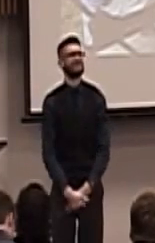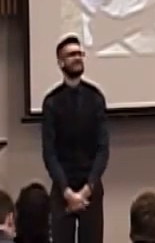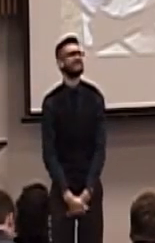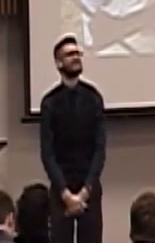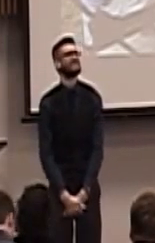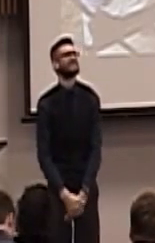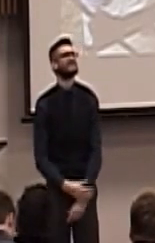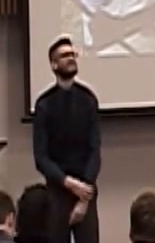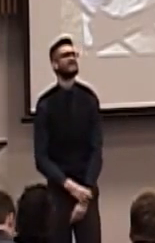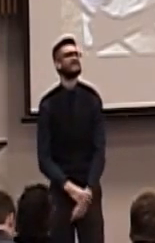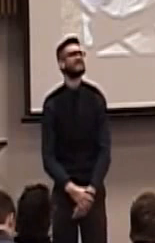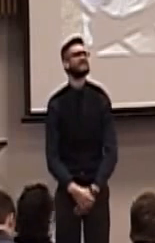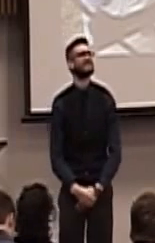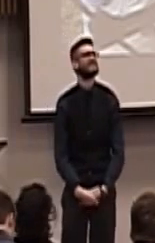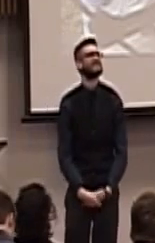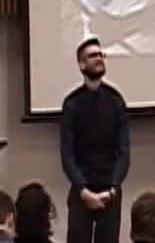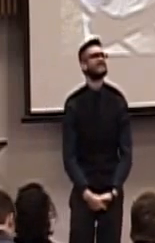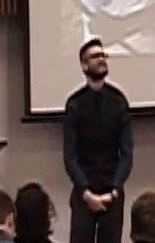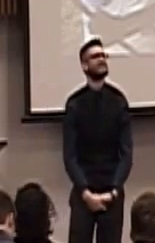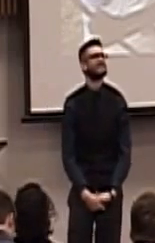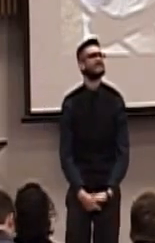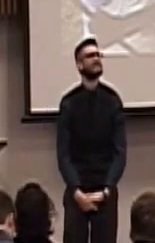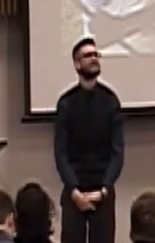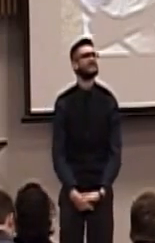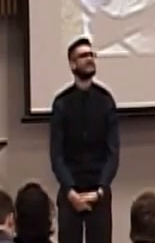That's the way Africans do it, I tell you. It's